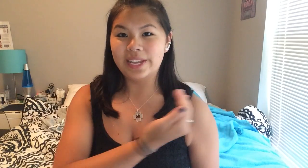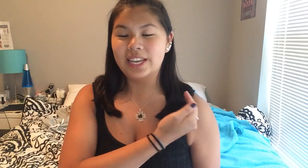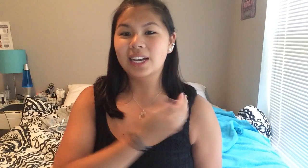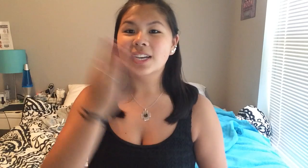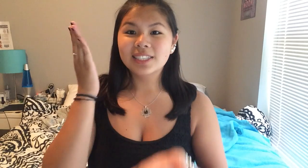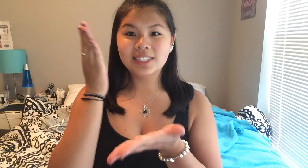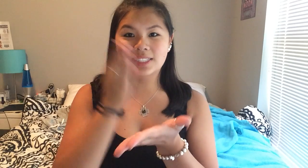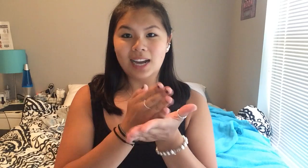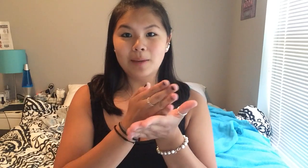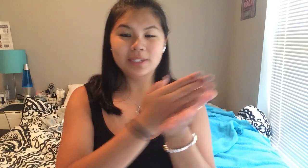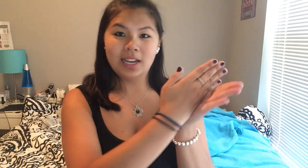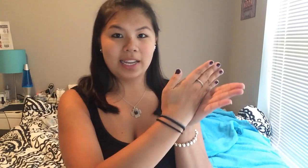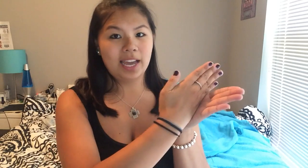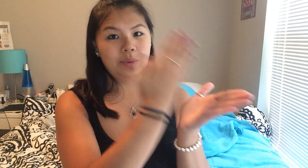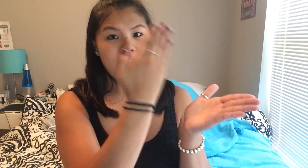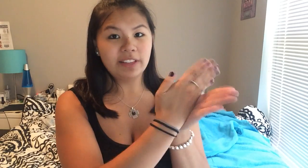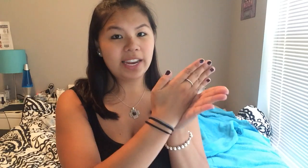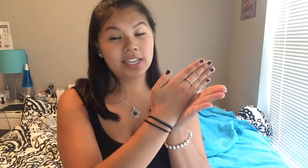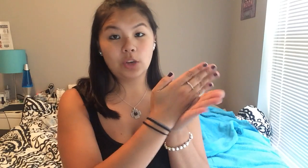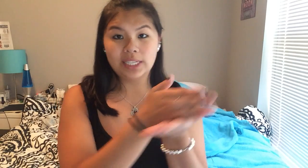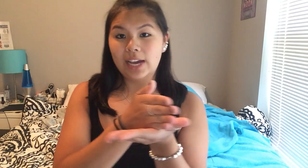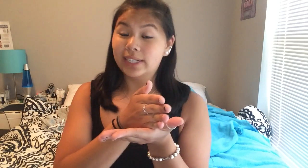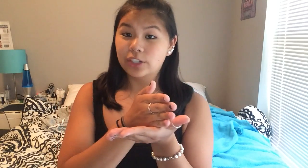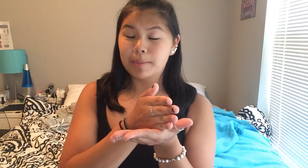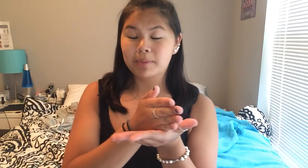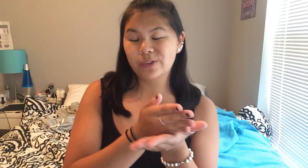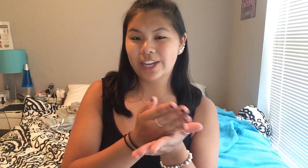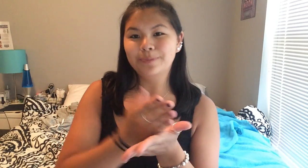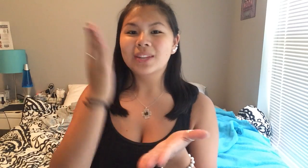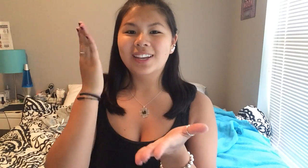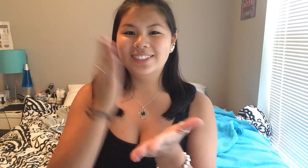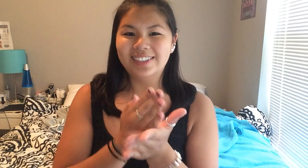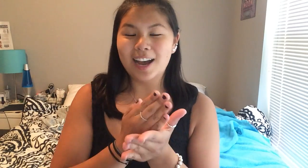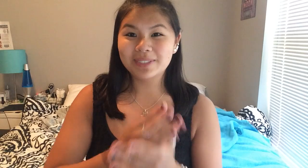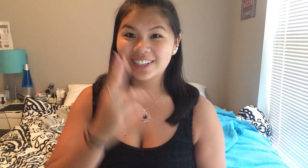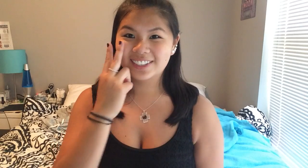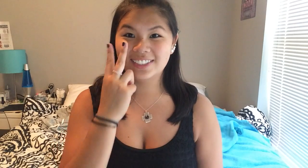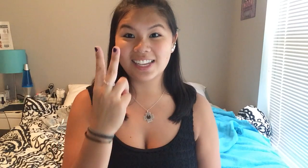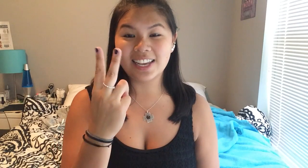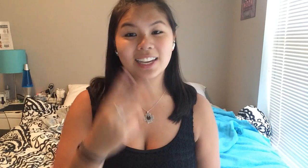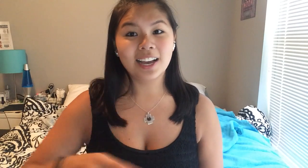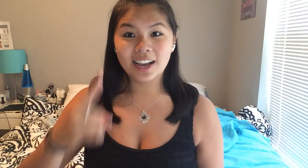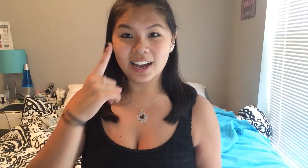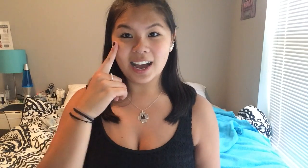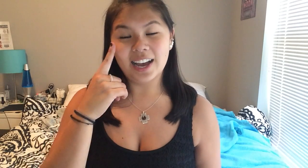We stopped again with a flat hand going down like a chopping motion. Stopped seeing